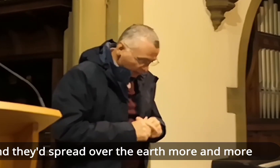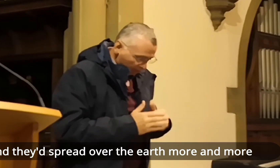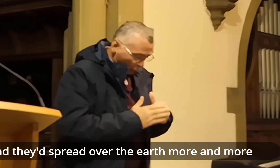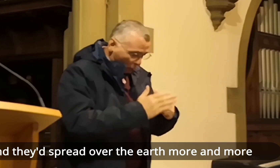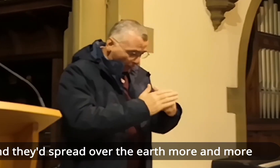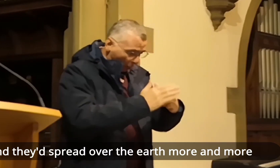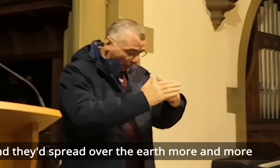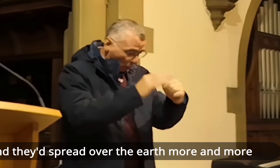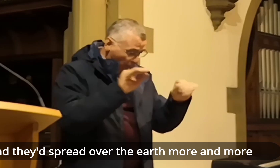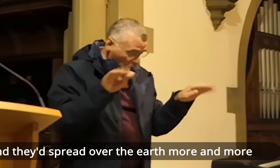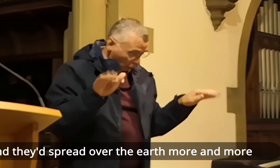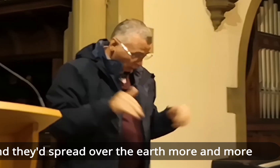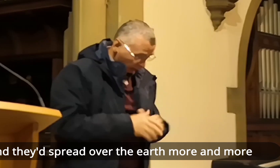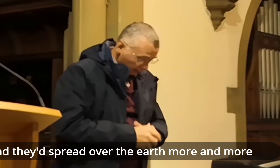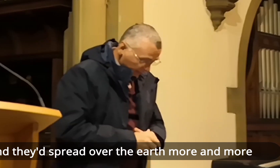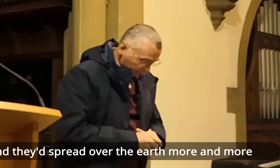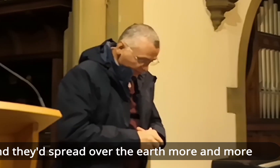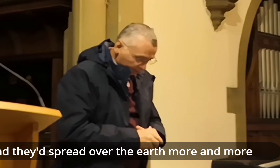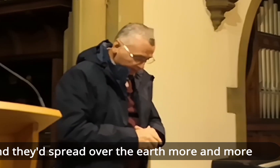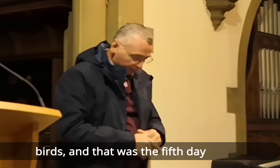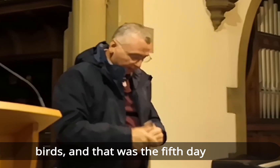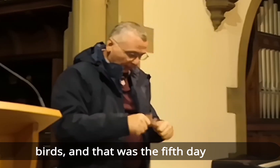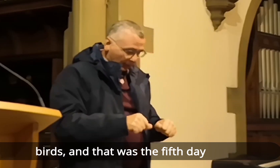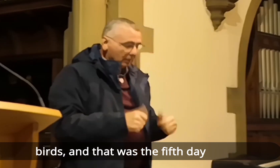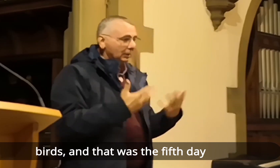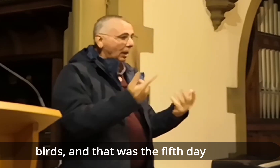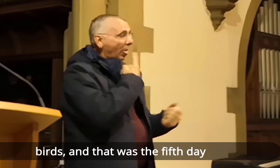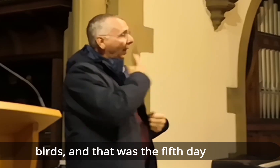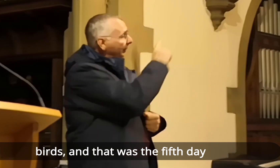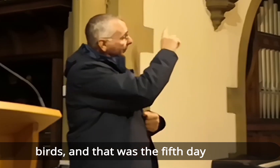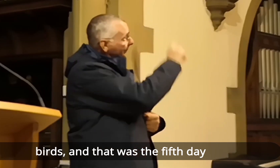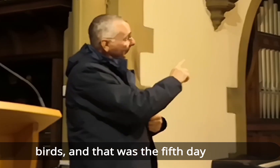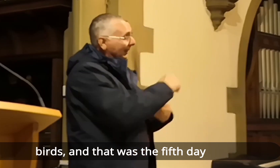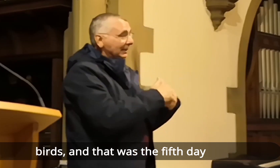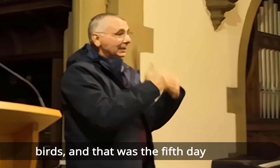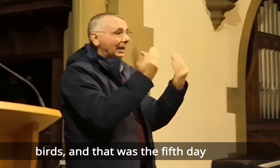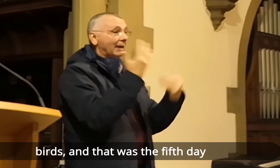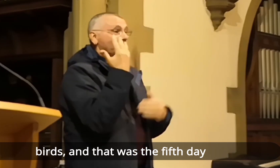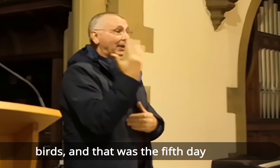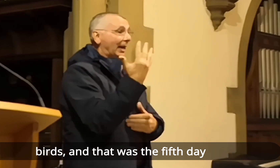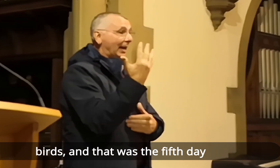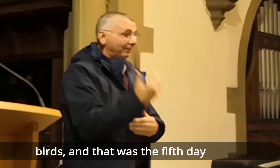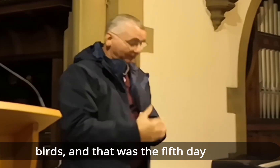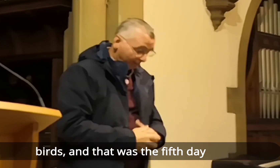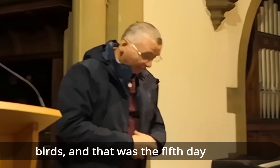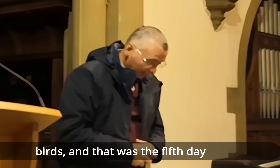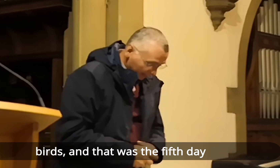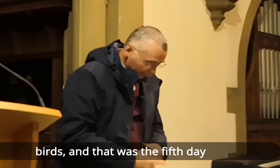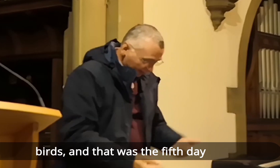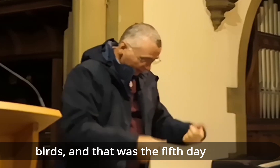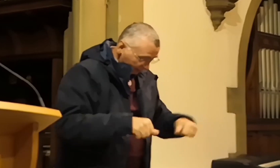that they'd spread over the earth more and more birds. And that was the fifth day.